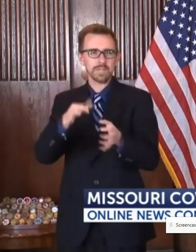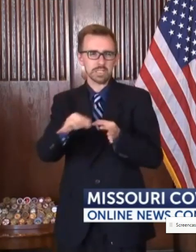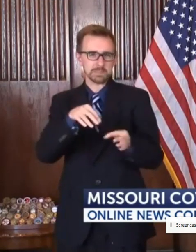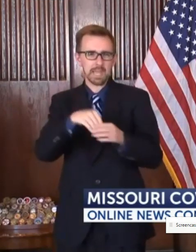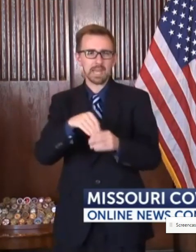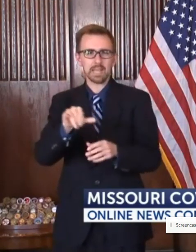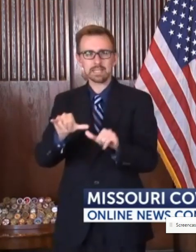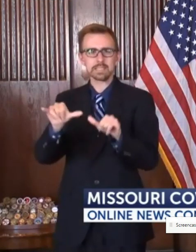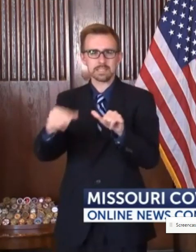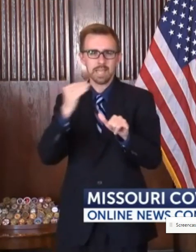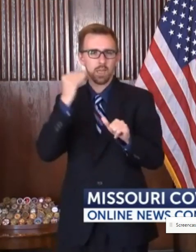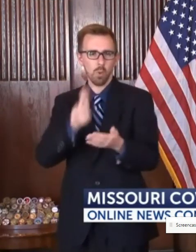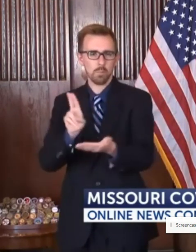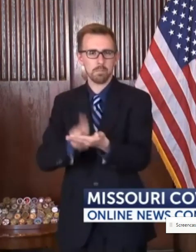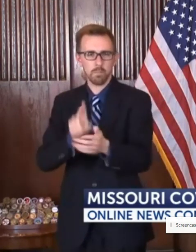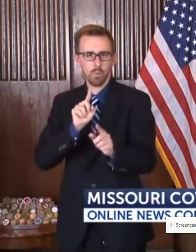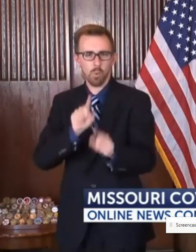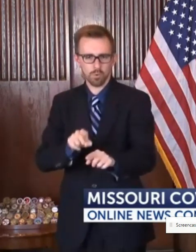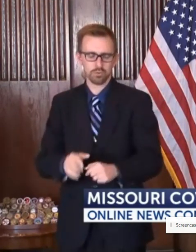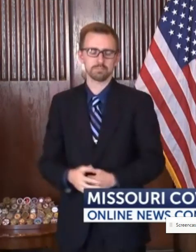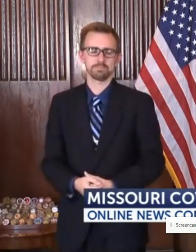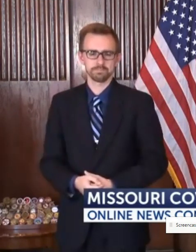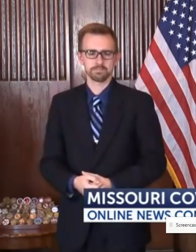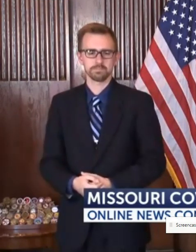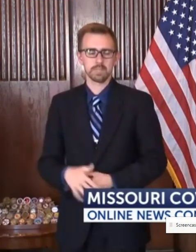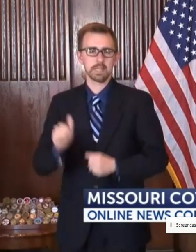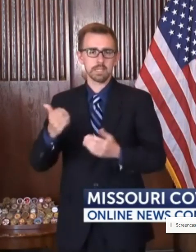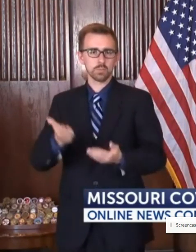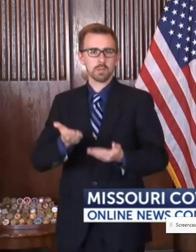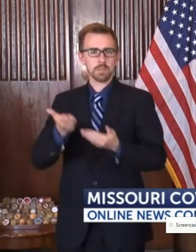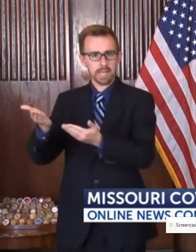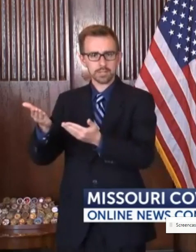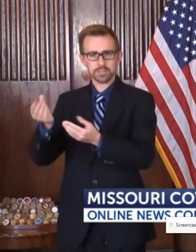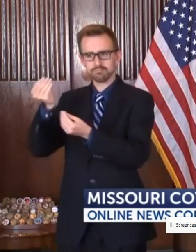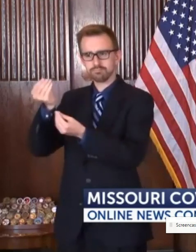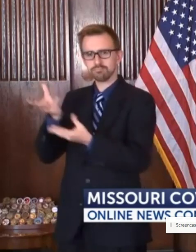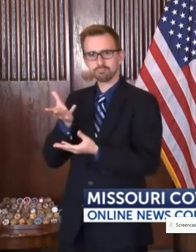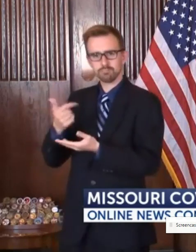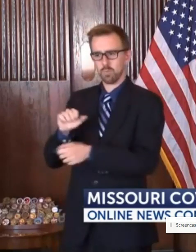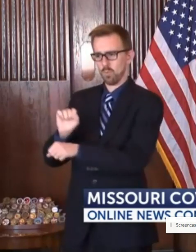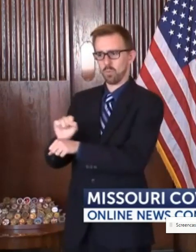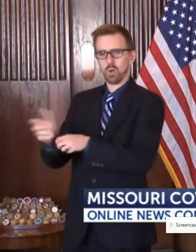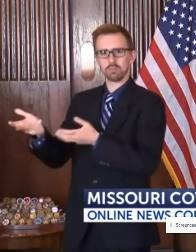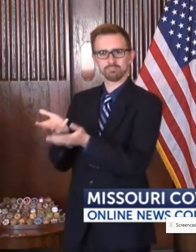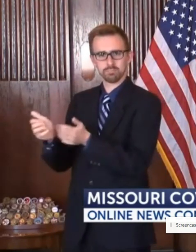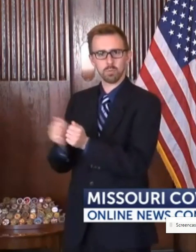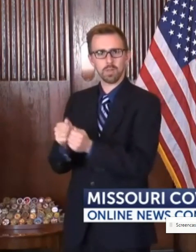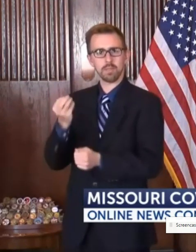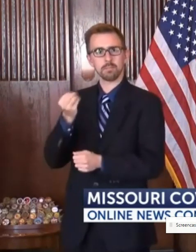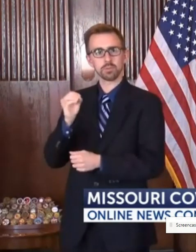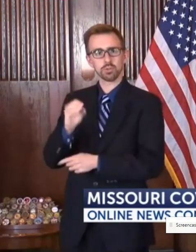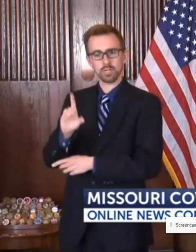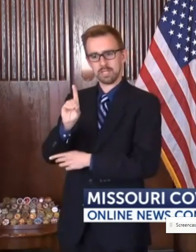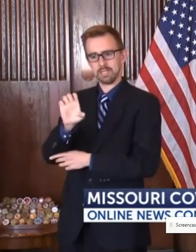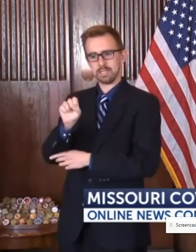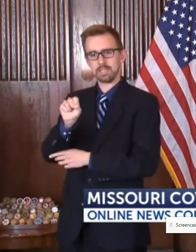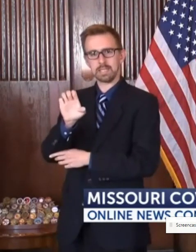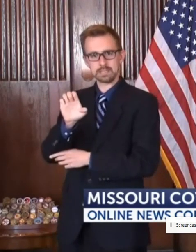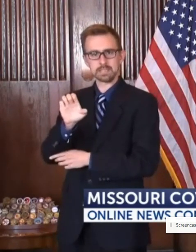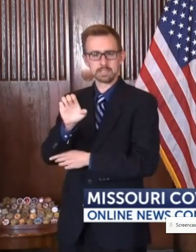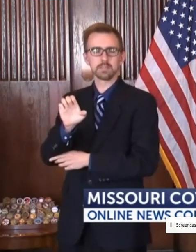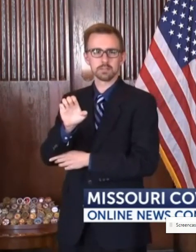in our stay-at-home order. This recommendation was made by working together with the Missouri Department of Elementary